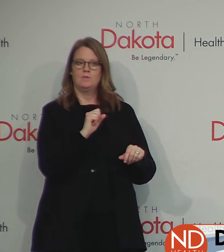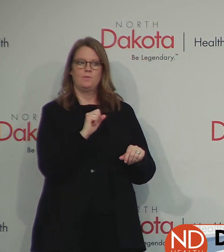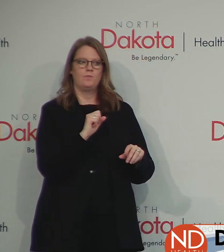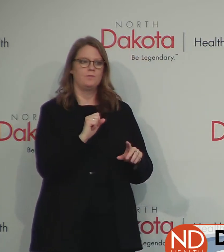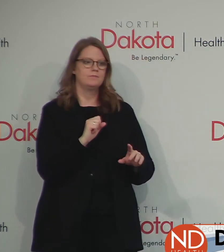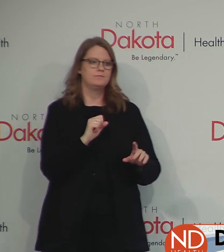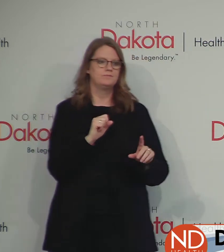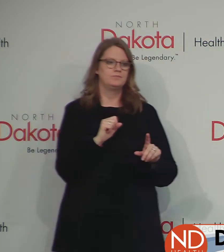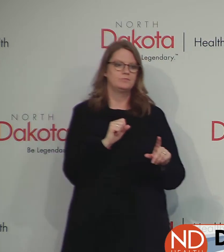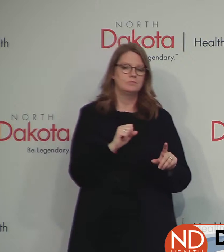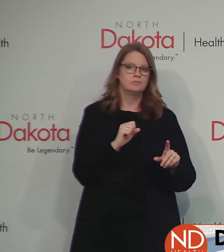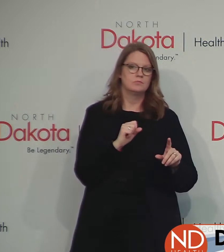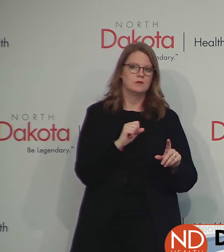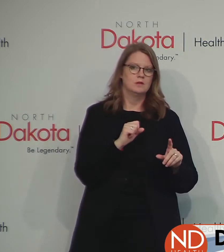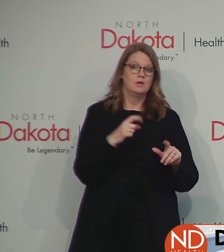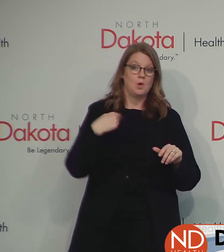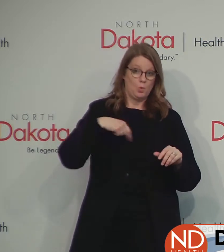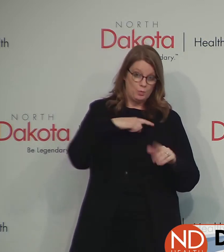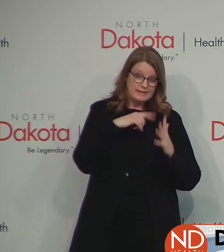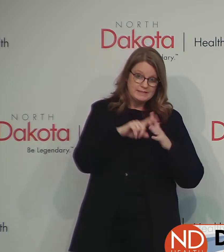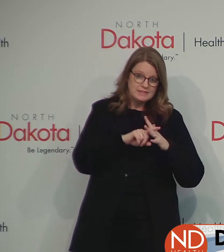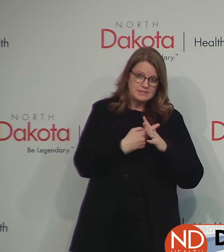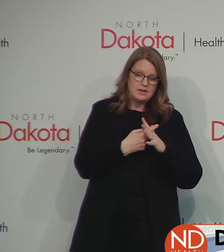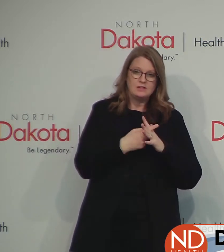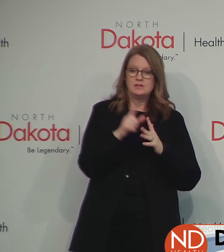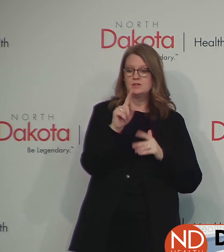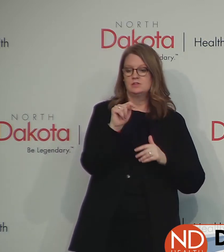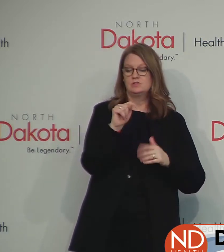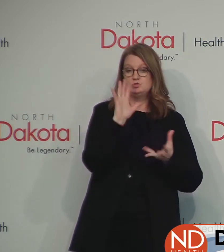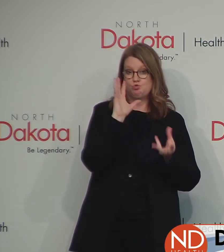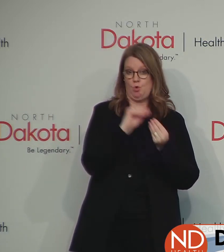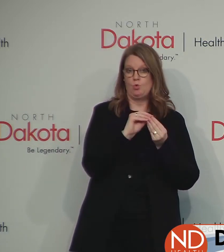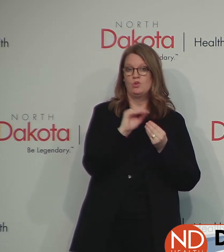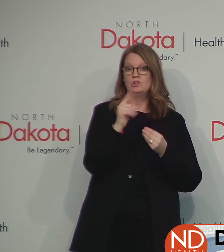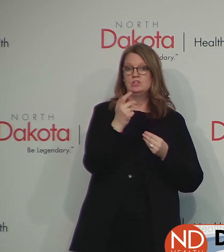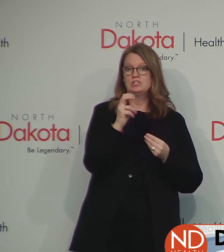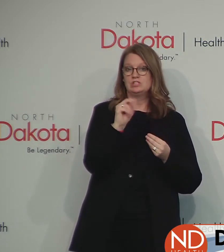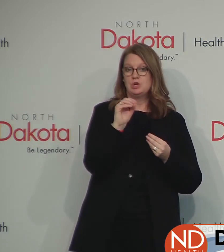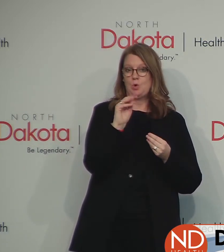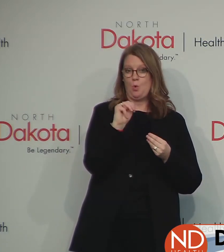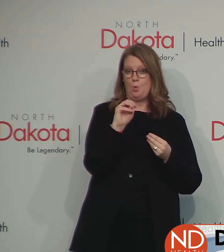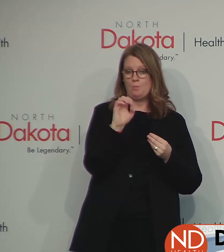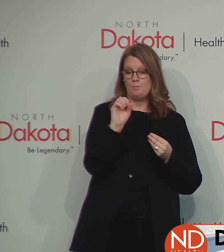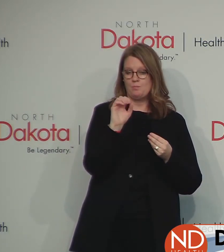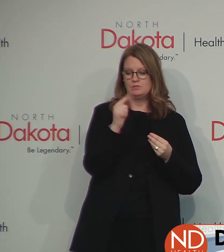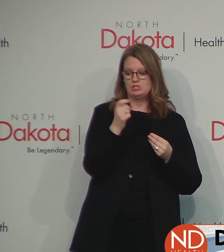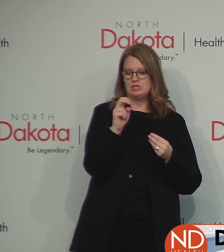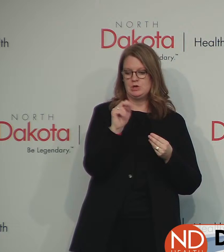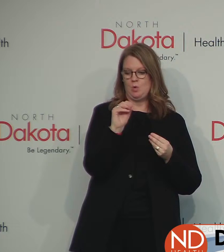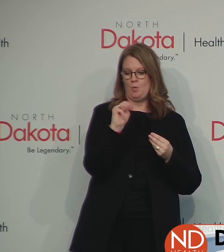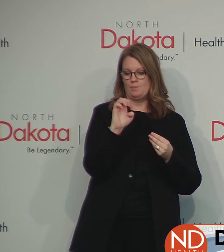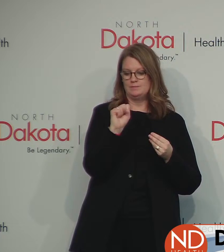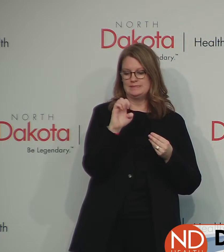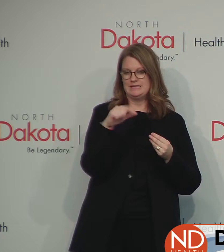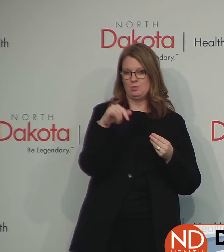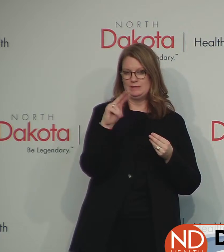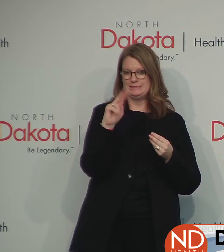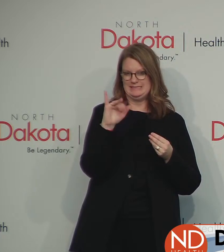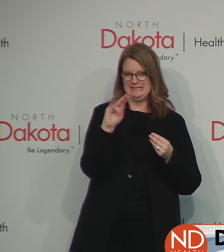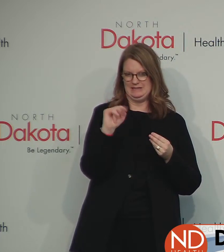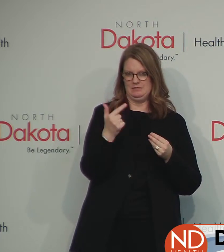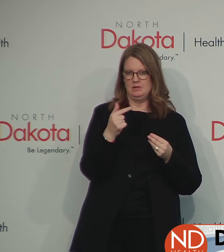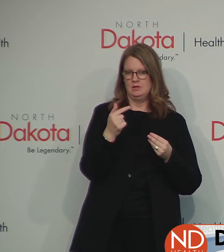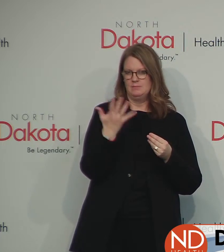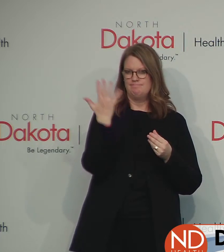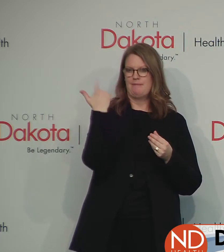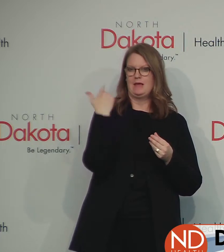We actually started performing what's called whole genome sequencing back in May. And so that's one of the tests